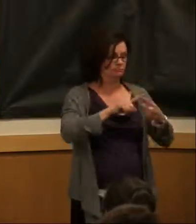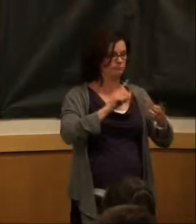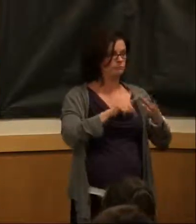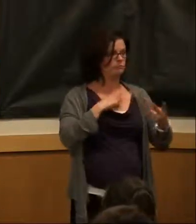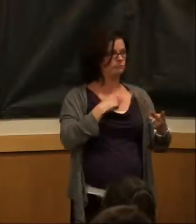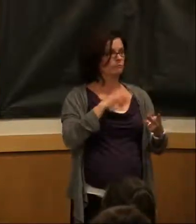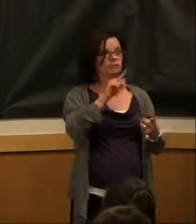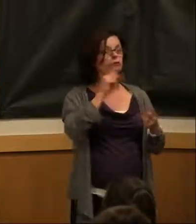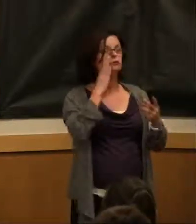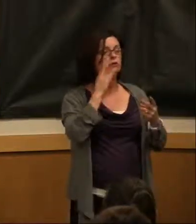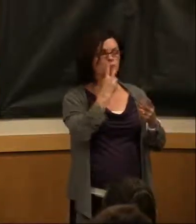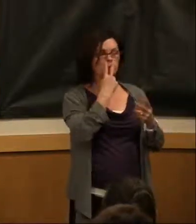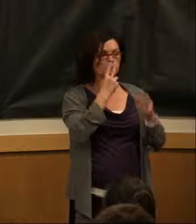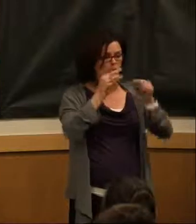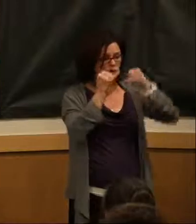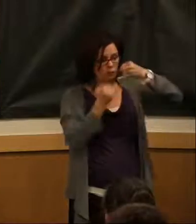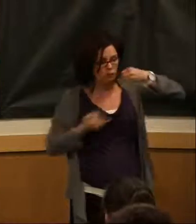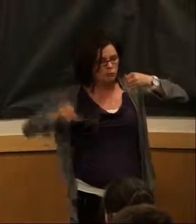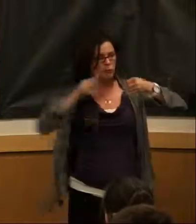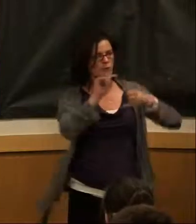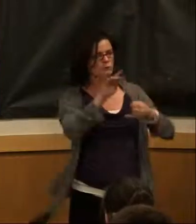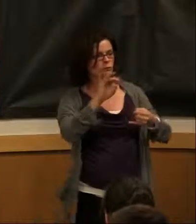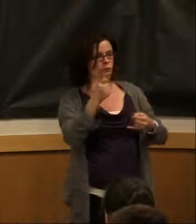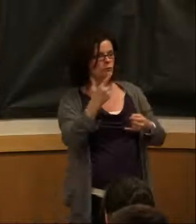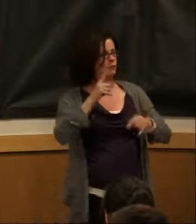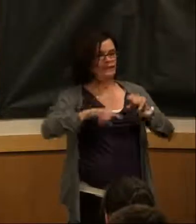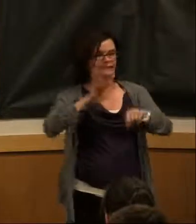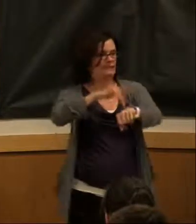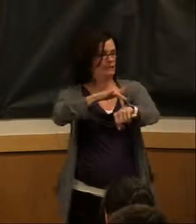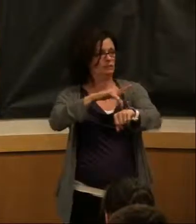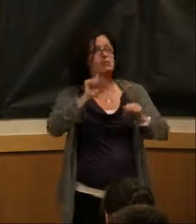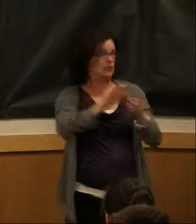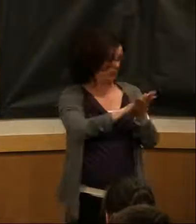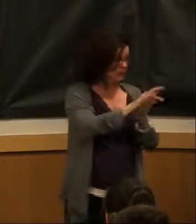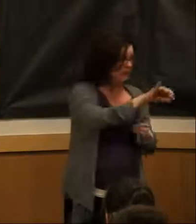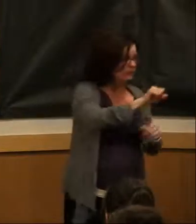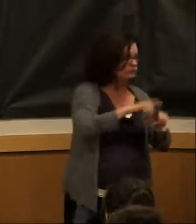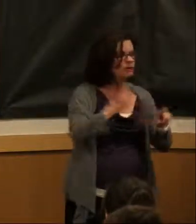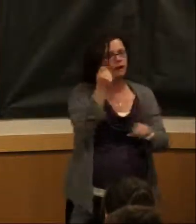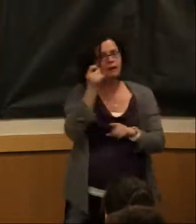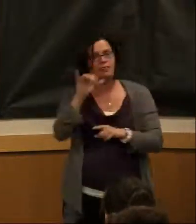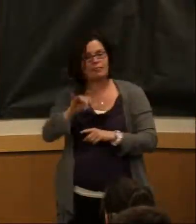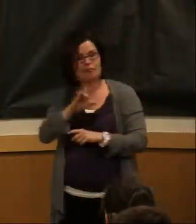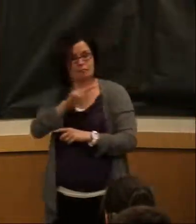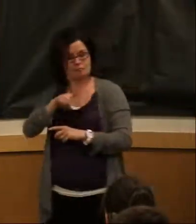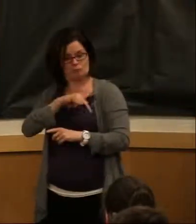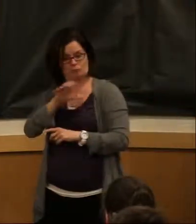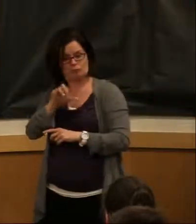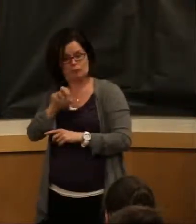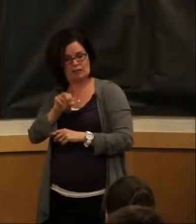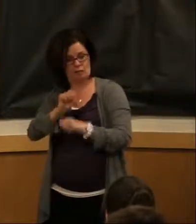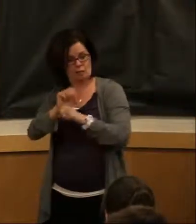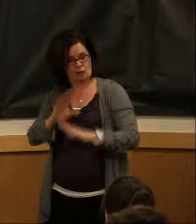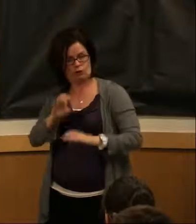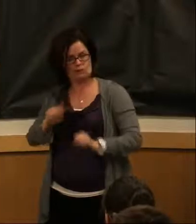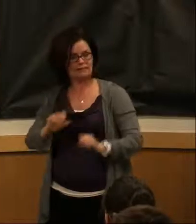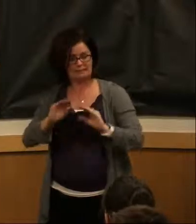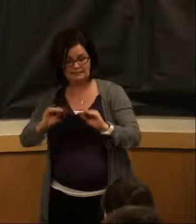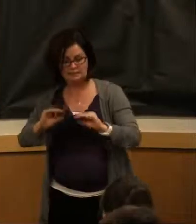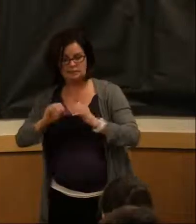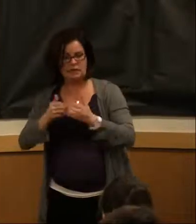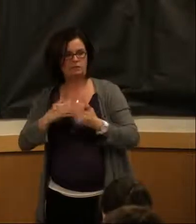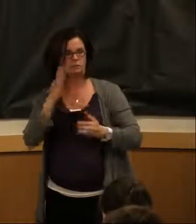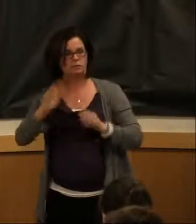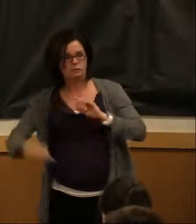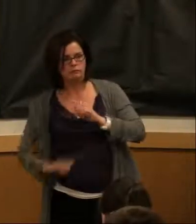type of tubing. We're only allowed to clean it. Where a personal care worker can be taught to do these things. They can change